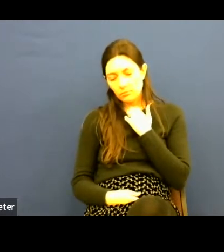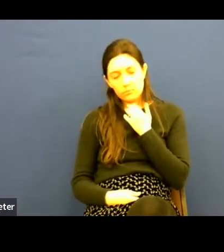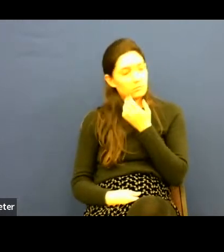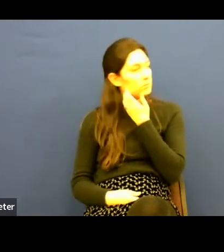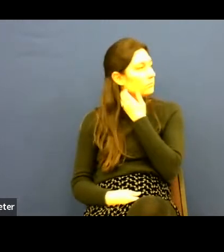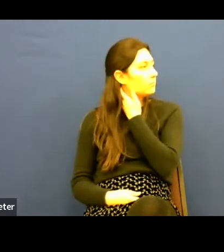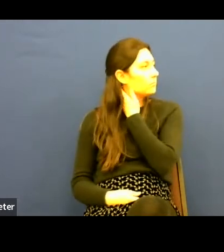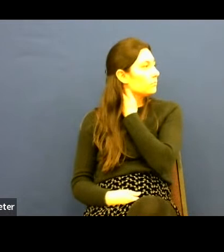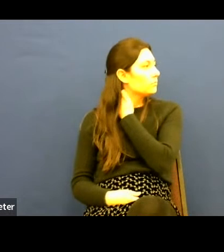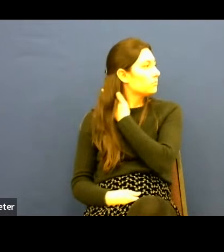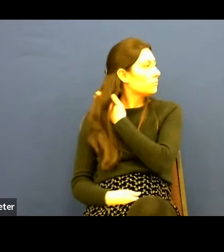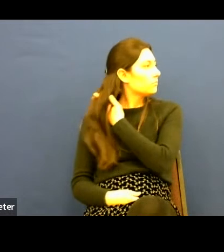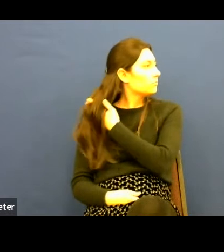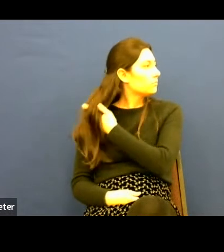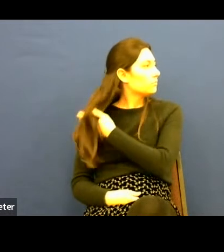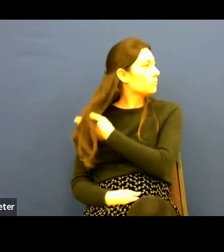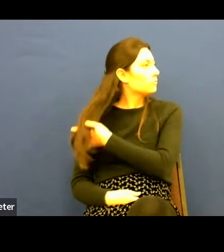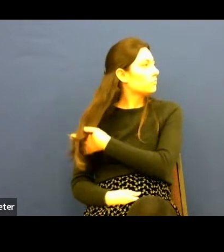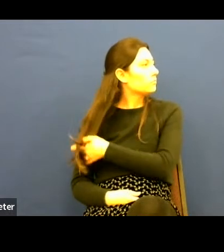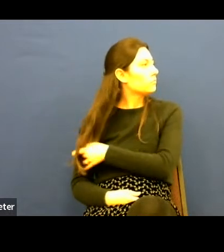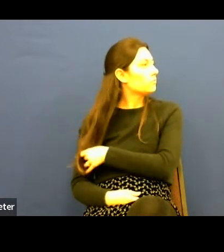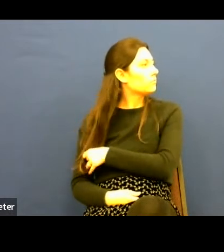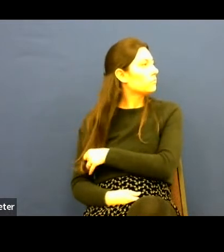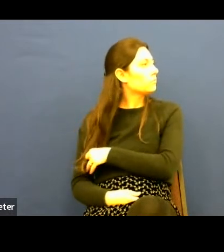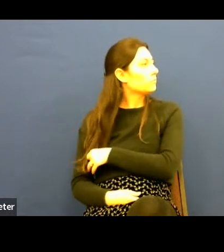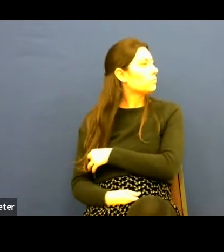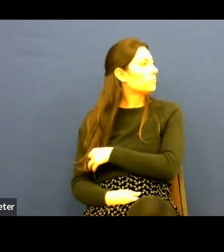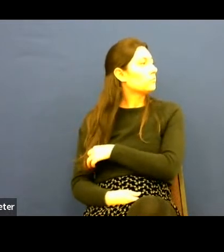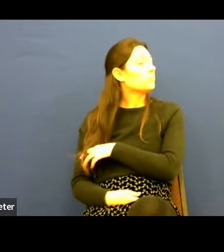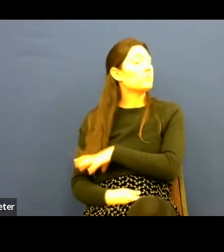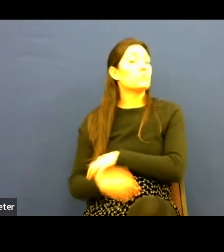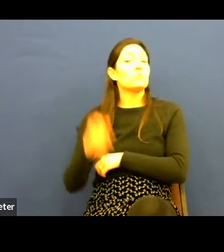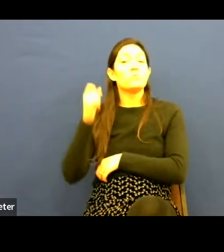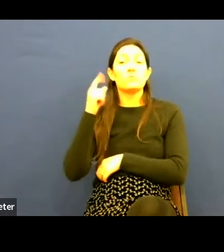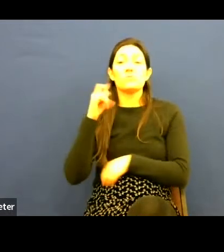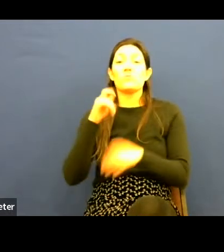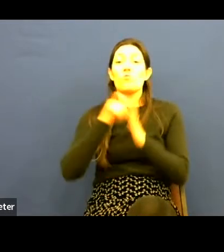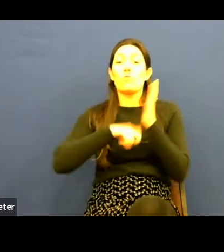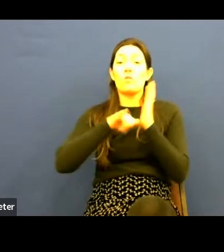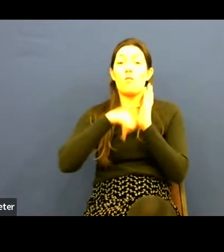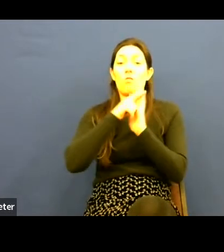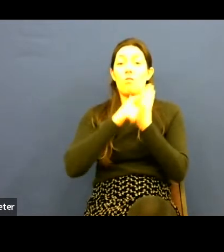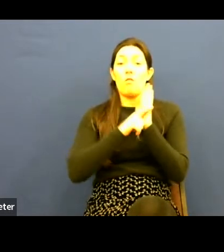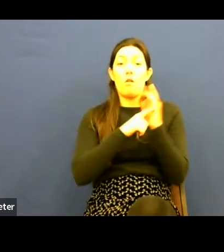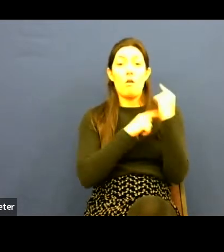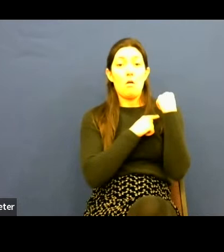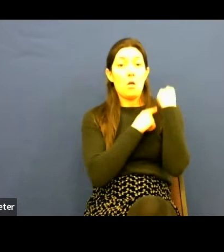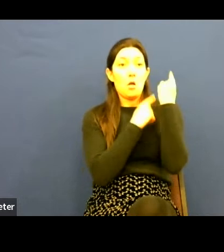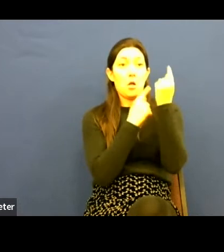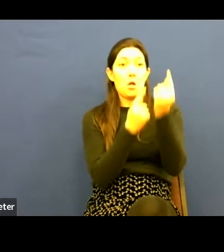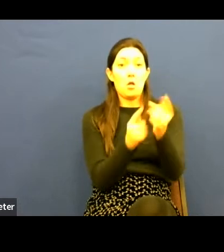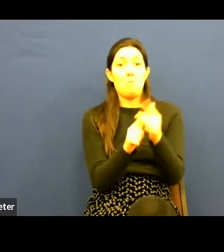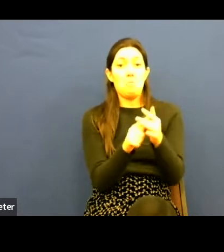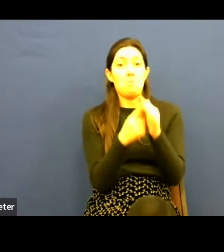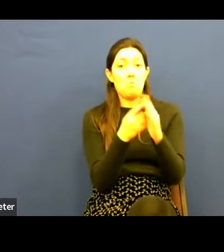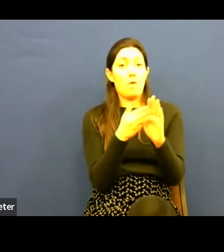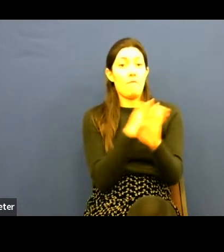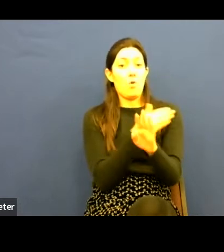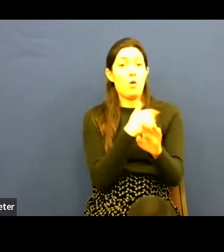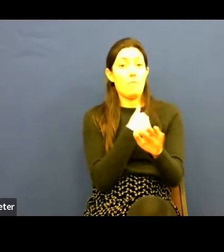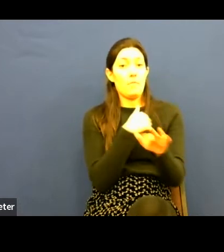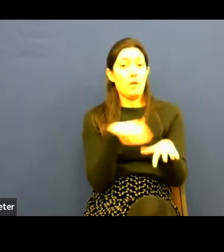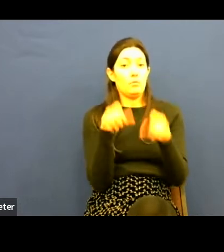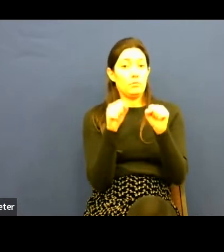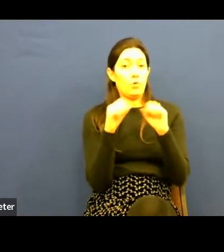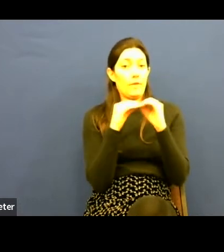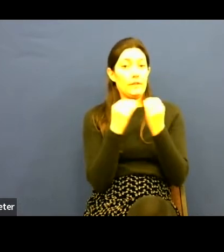That work was started before I took office. They'd done a whole lot of work before I took office. We ramped it up and